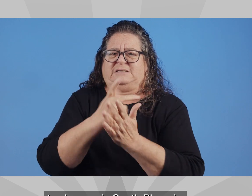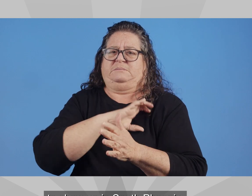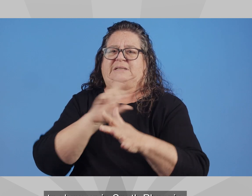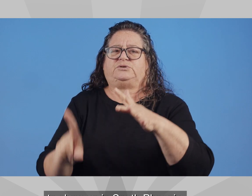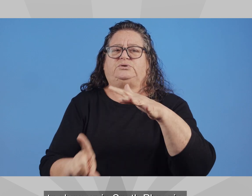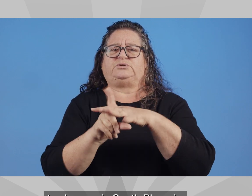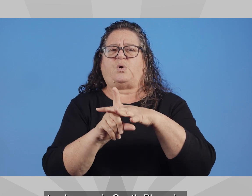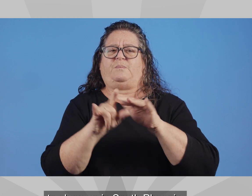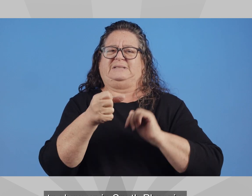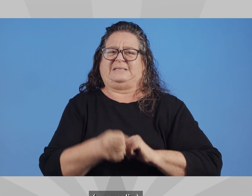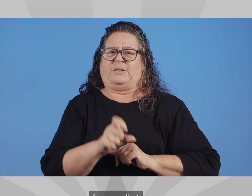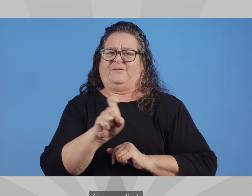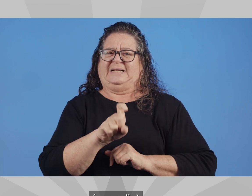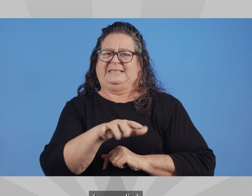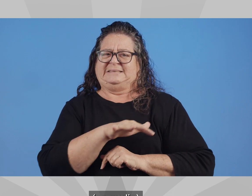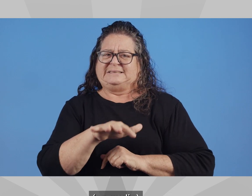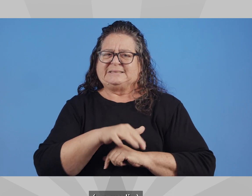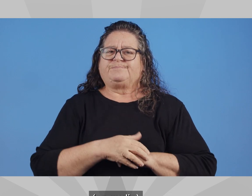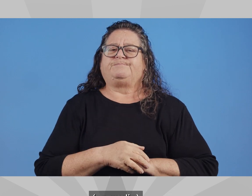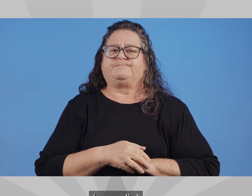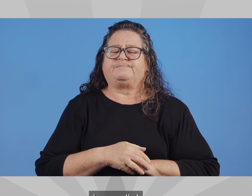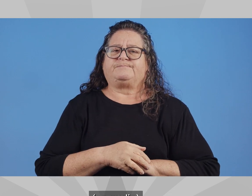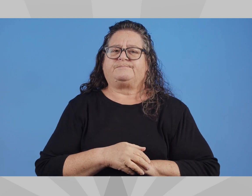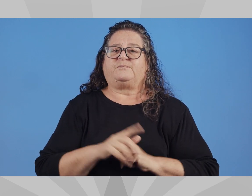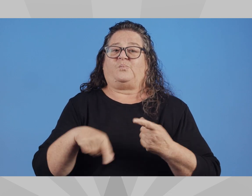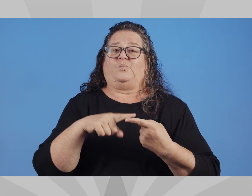show up in South Phoenix.